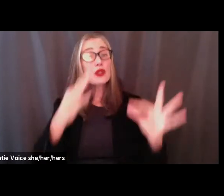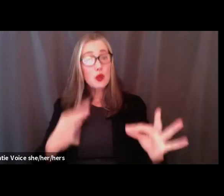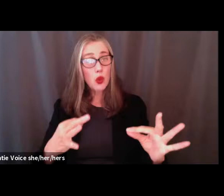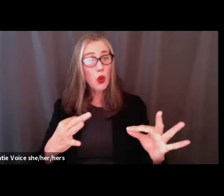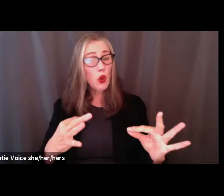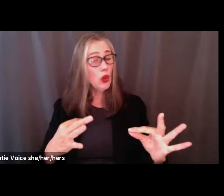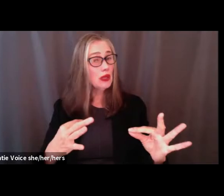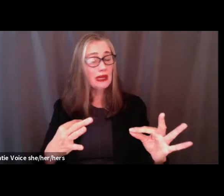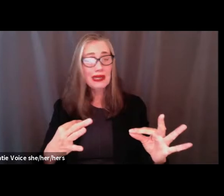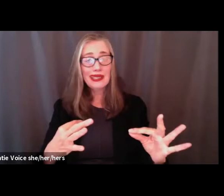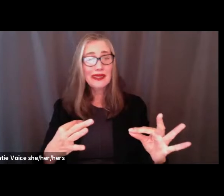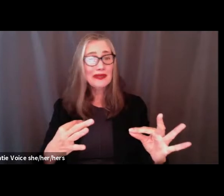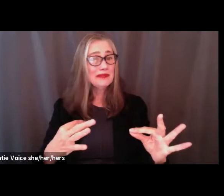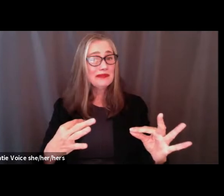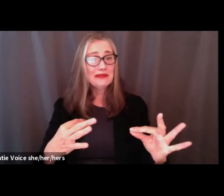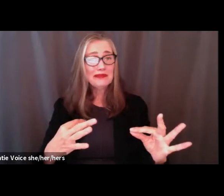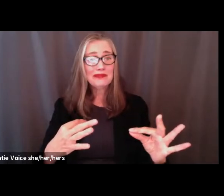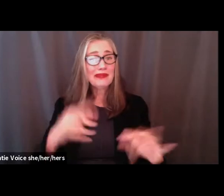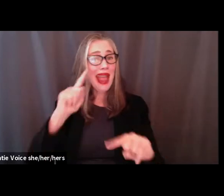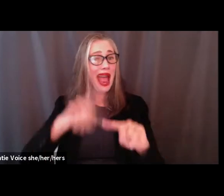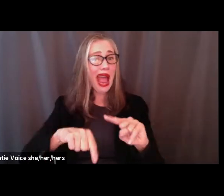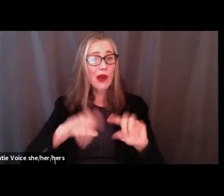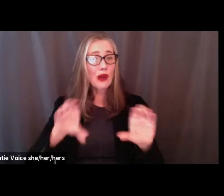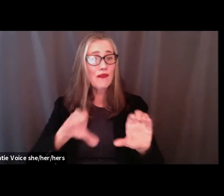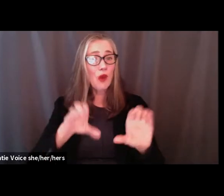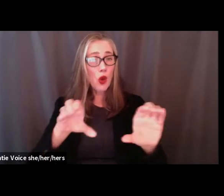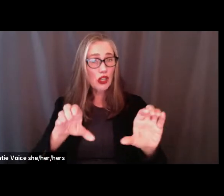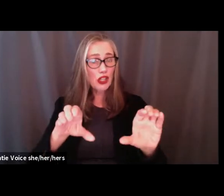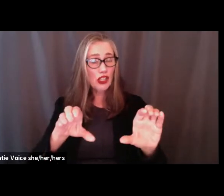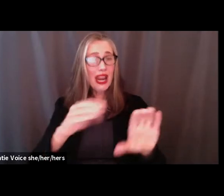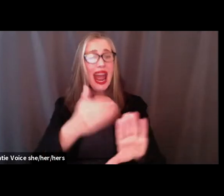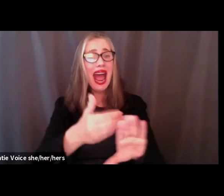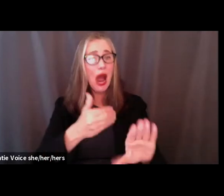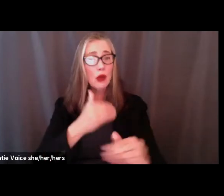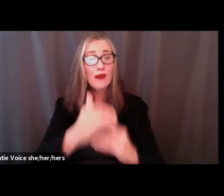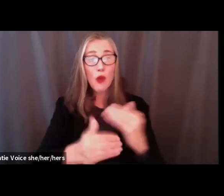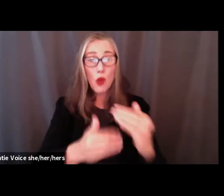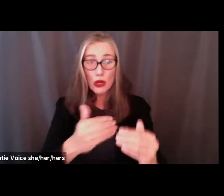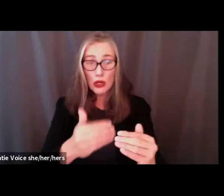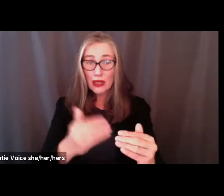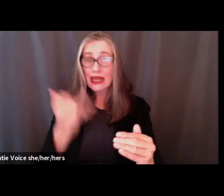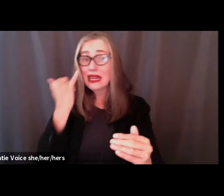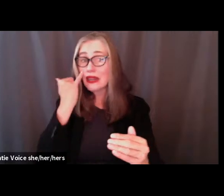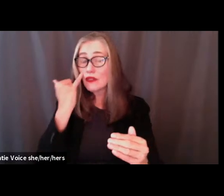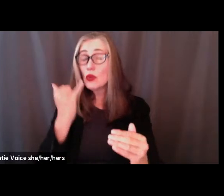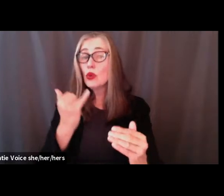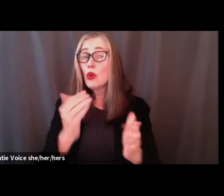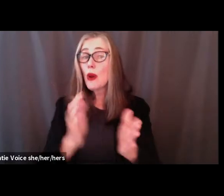fine. We can process it, but it was not in order.